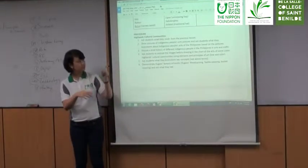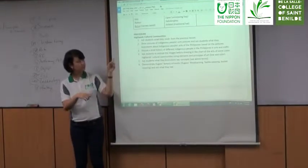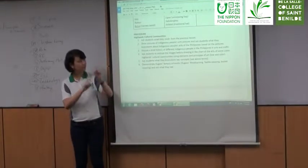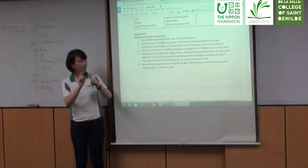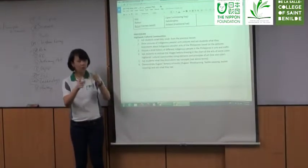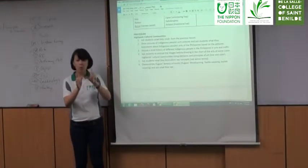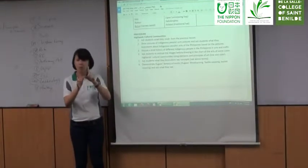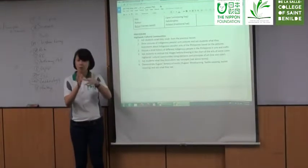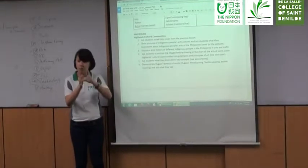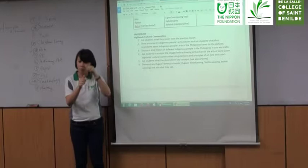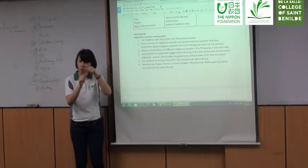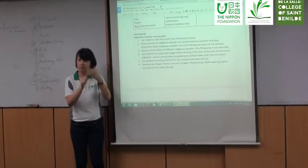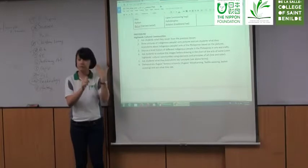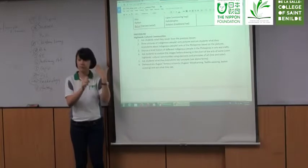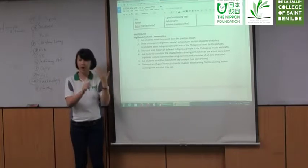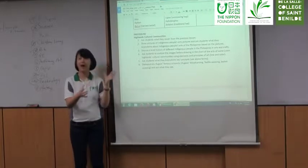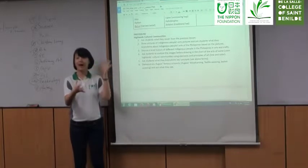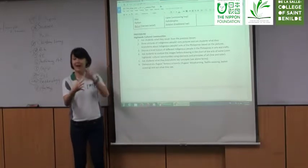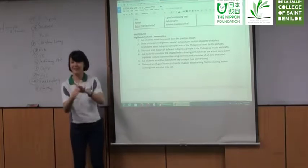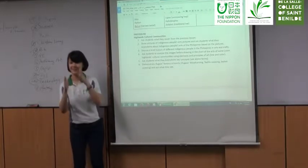vocab, and also